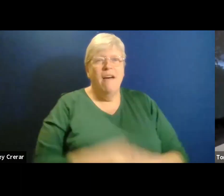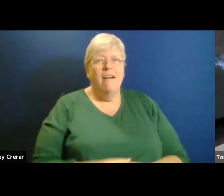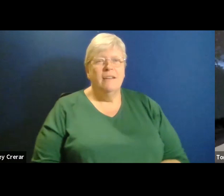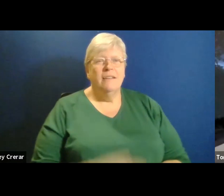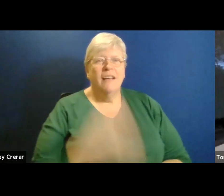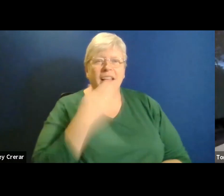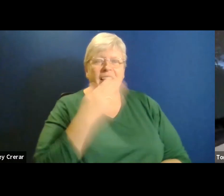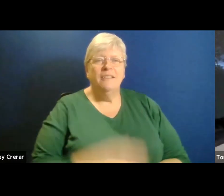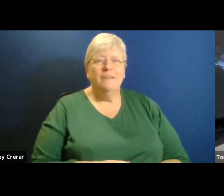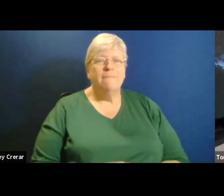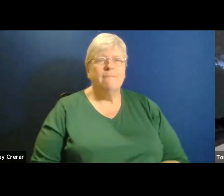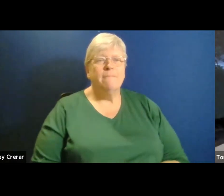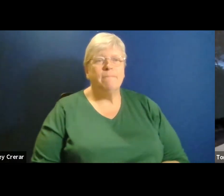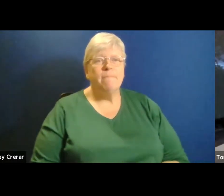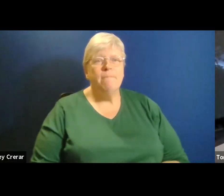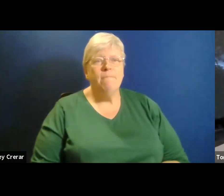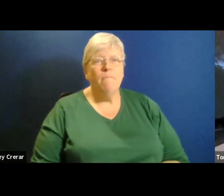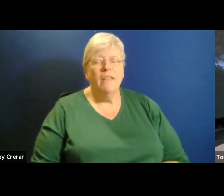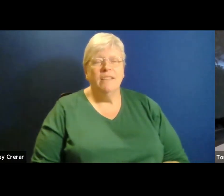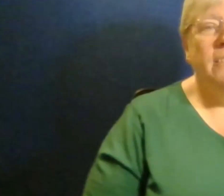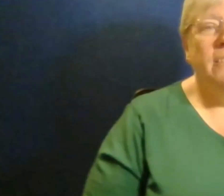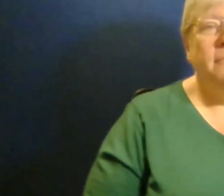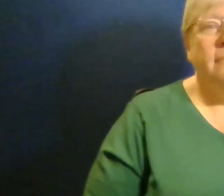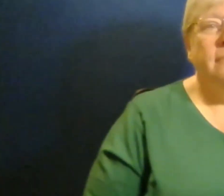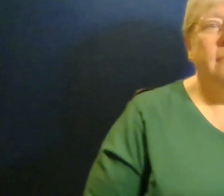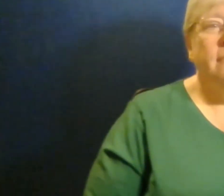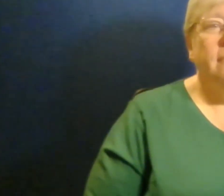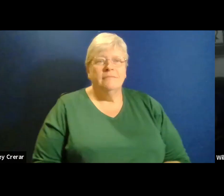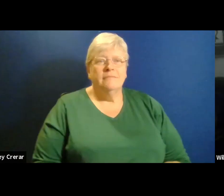Thank you. Thanks for that.